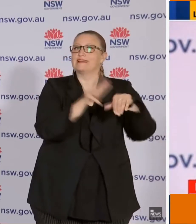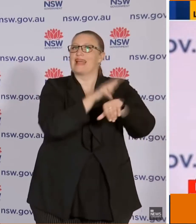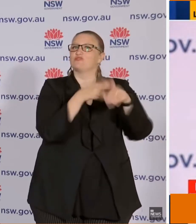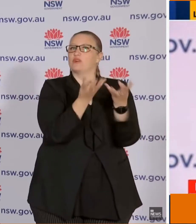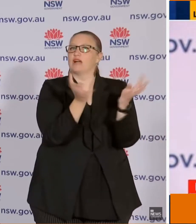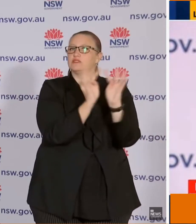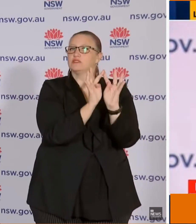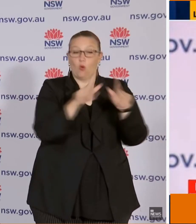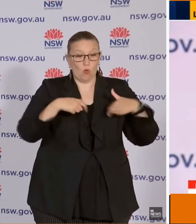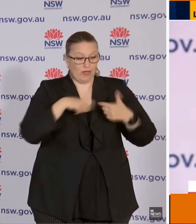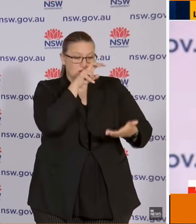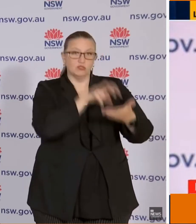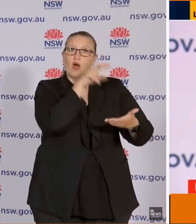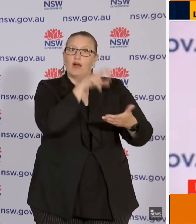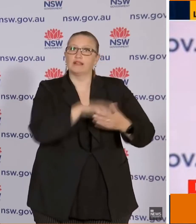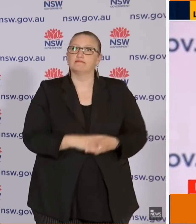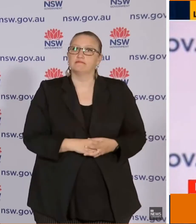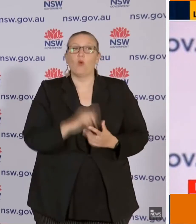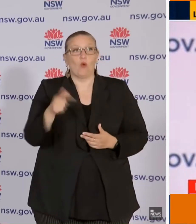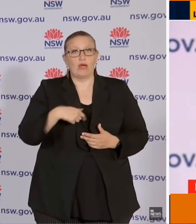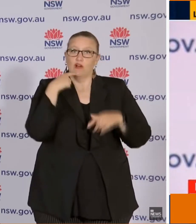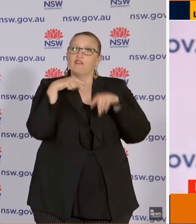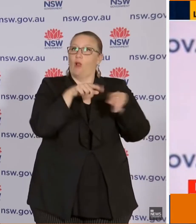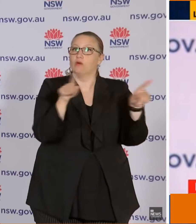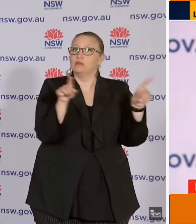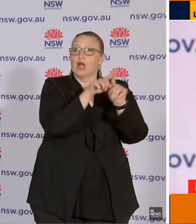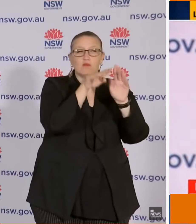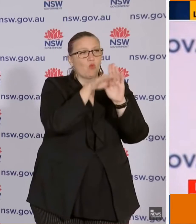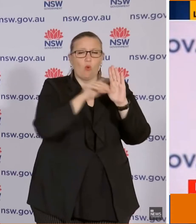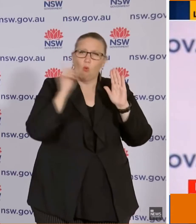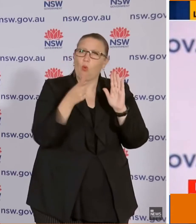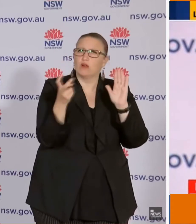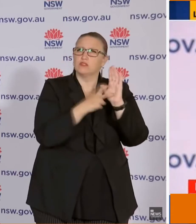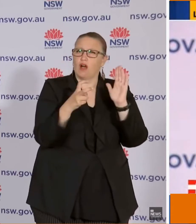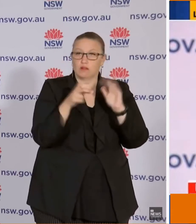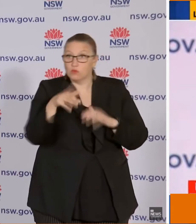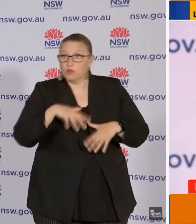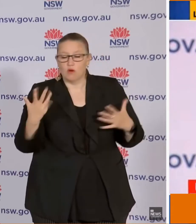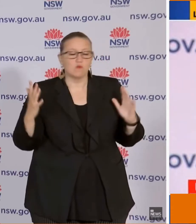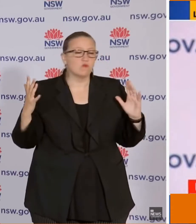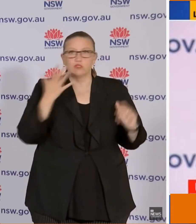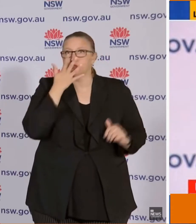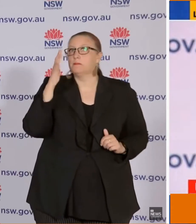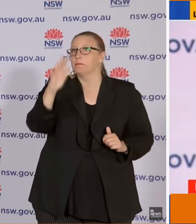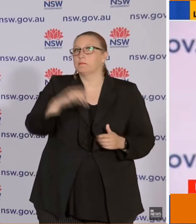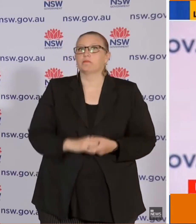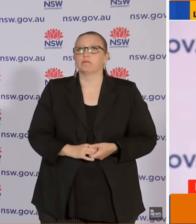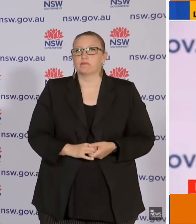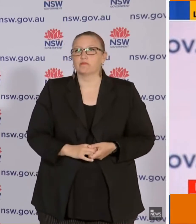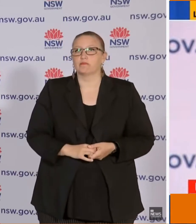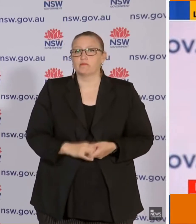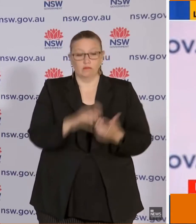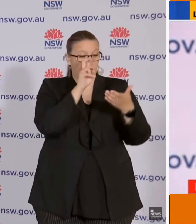international travel, of welcoming more Aussies home, of also, once we hit 70% double dose, we'll be thinking about, if not beforehand, how